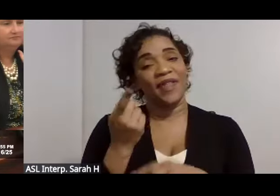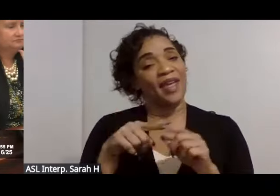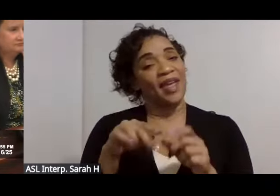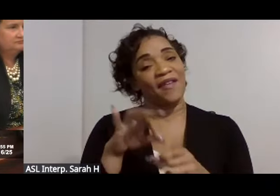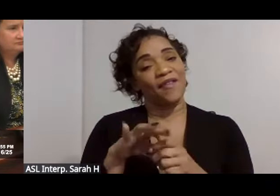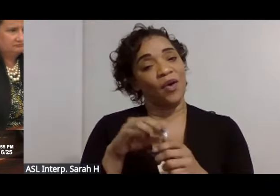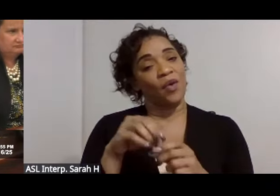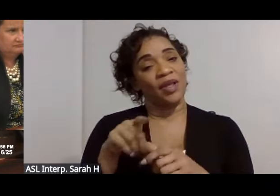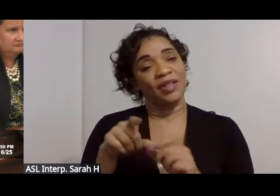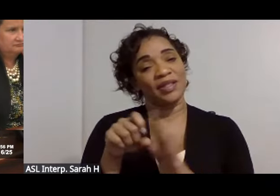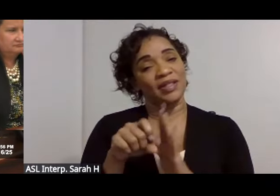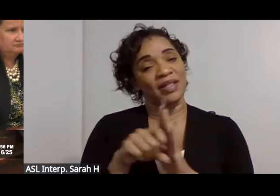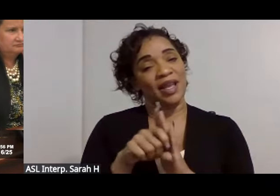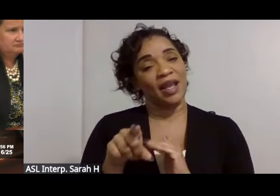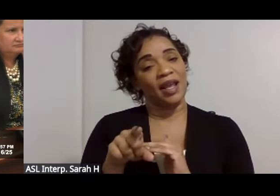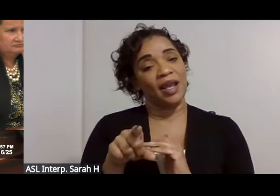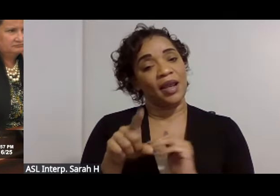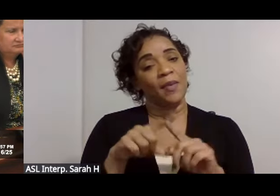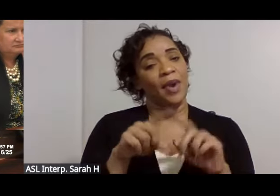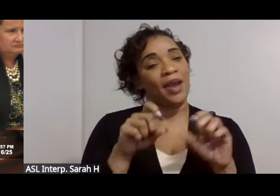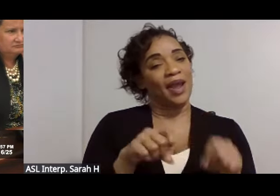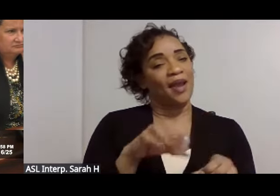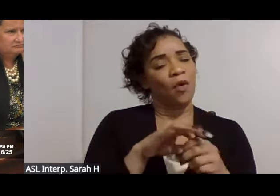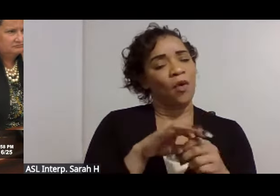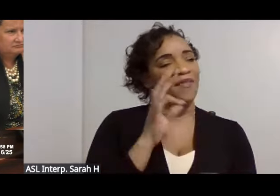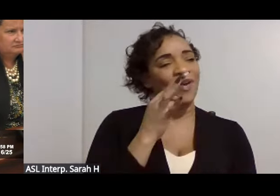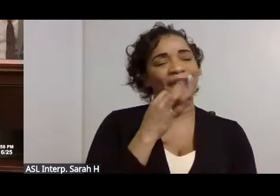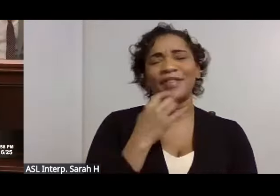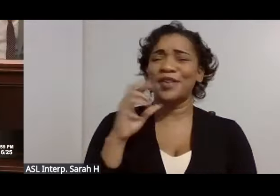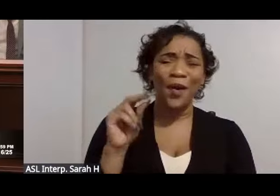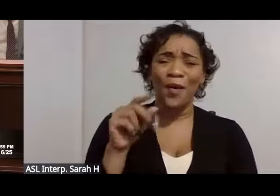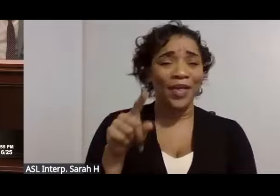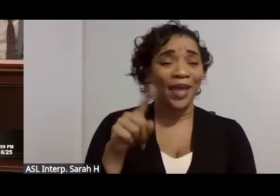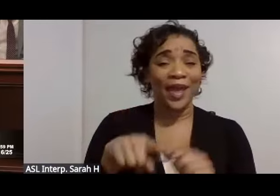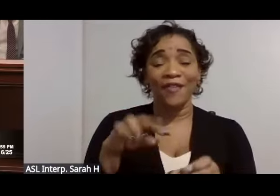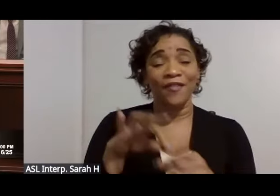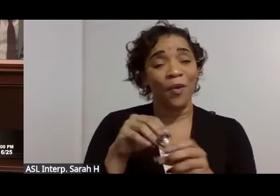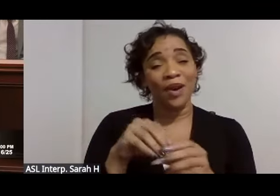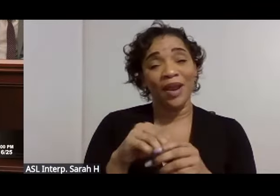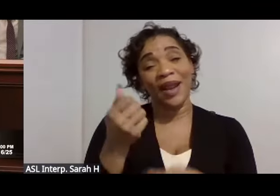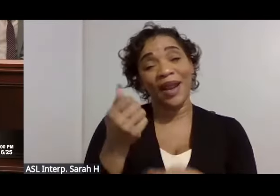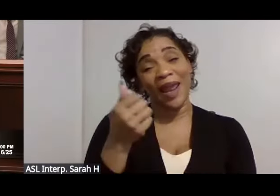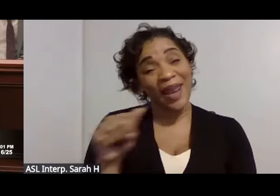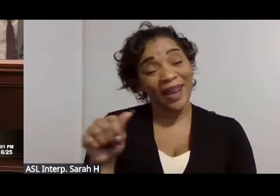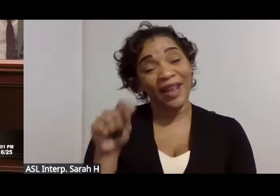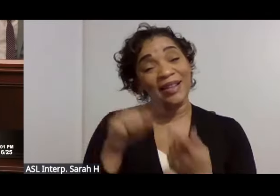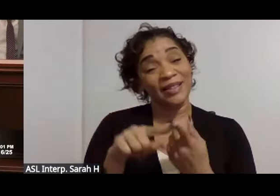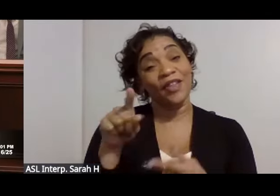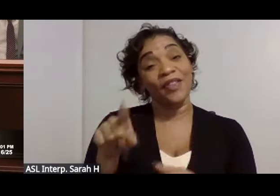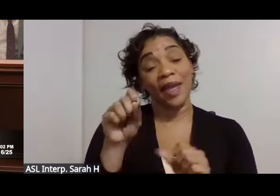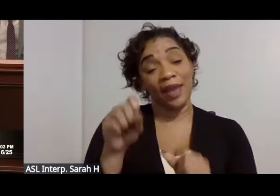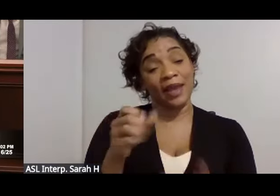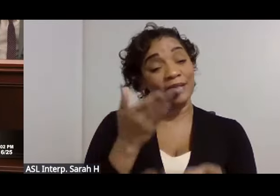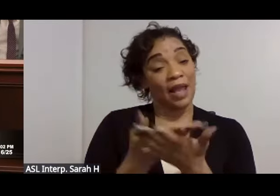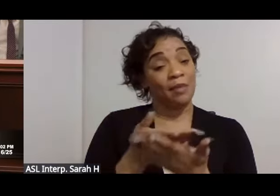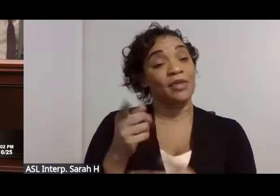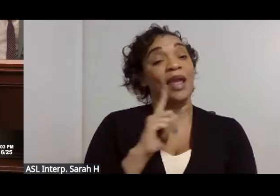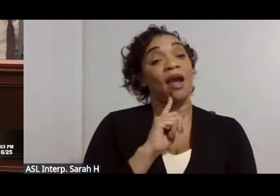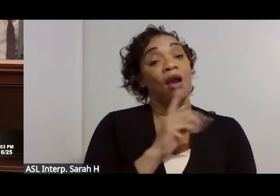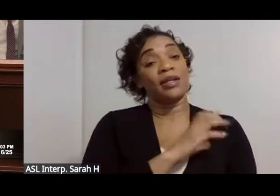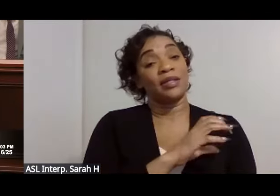can vote in the fed, that voter can't vote in any election until they establish that they're a citizen, because it's been,